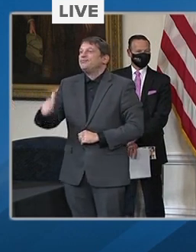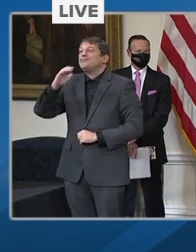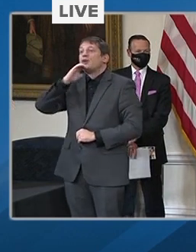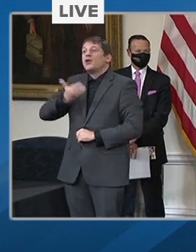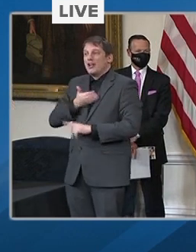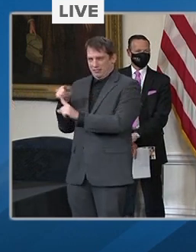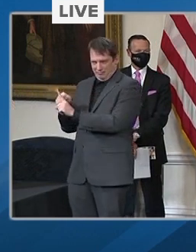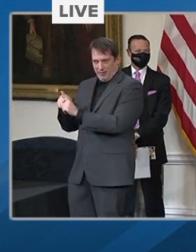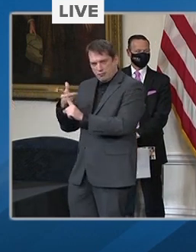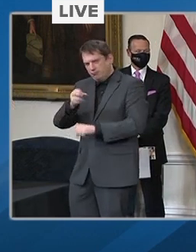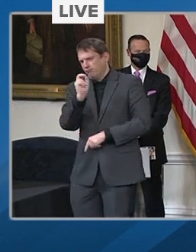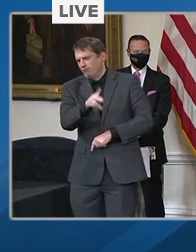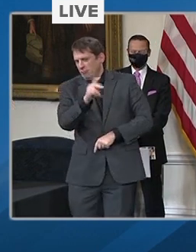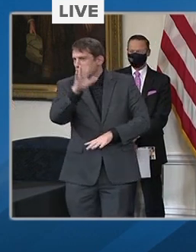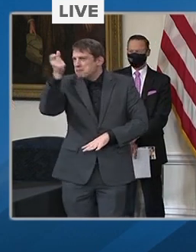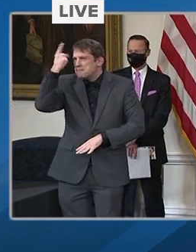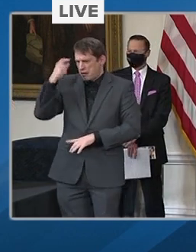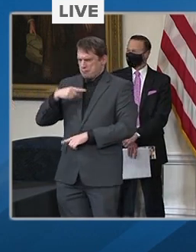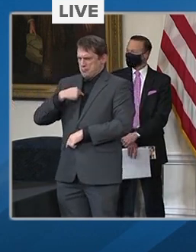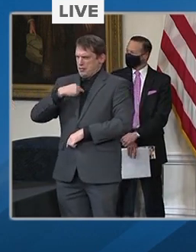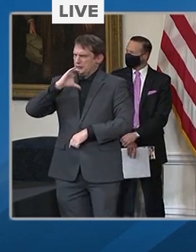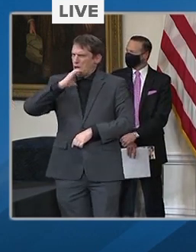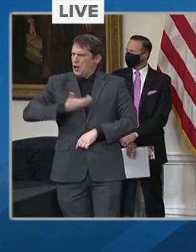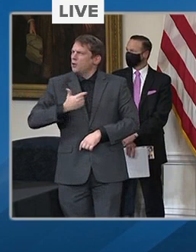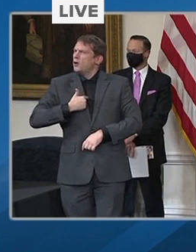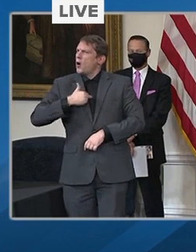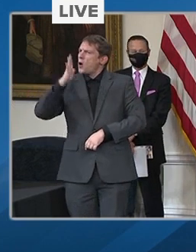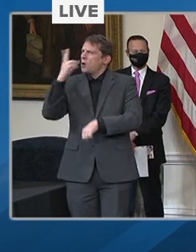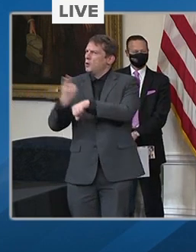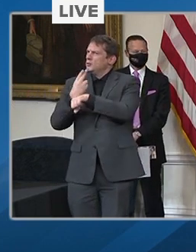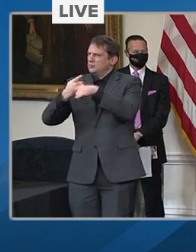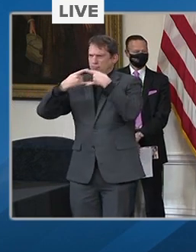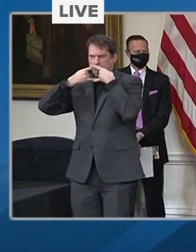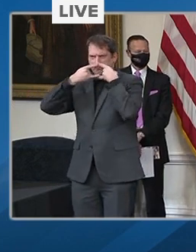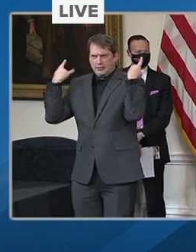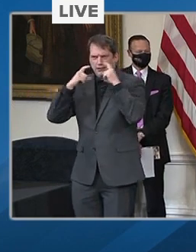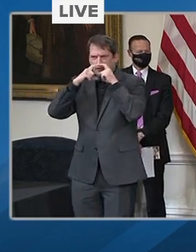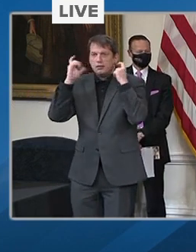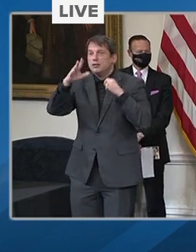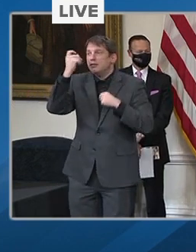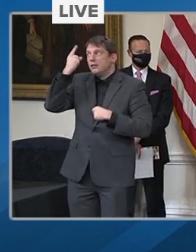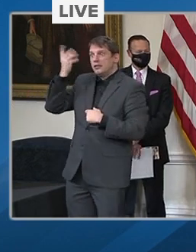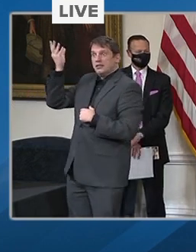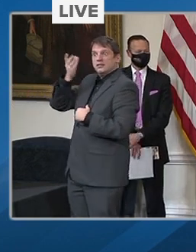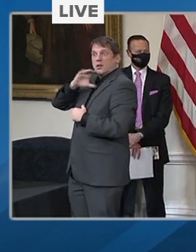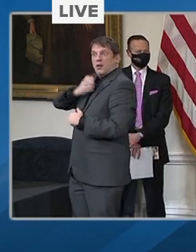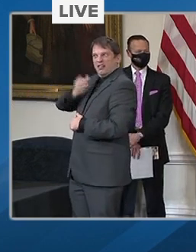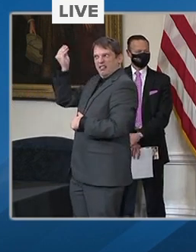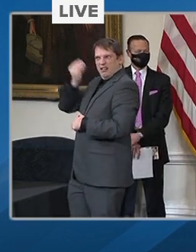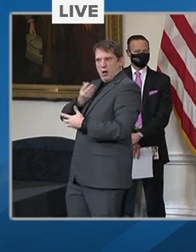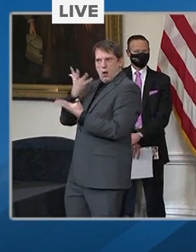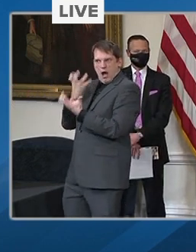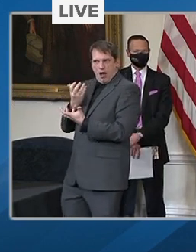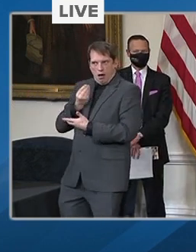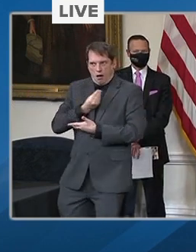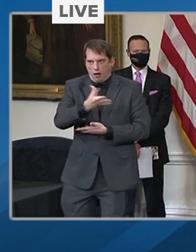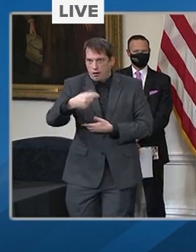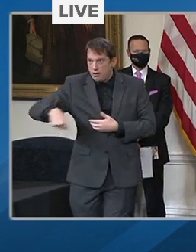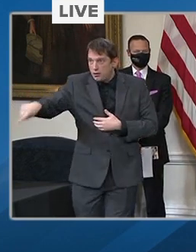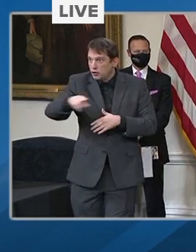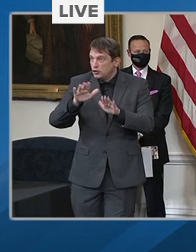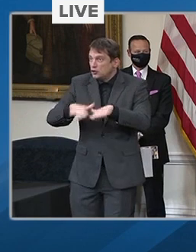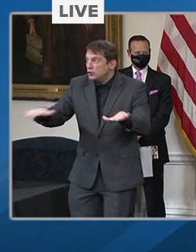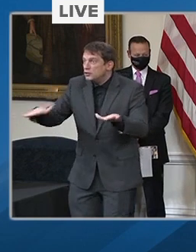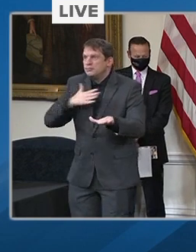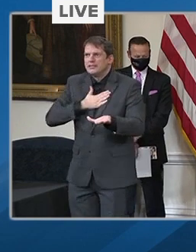his mask, and he asked me to remind all the kids out there to please remember to leave the milk and cookies